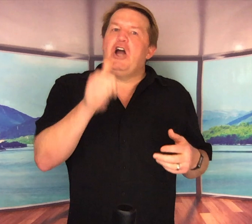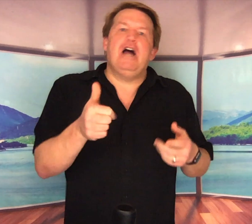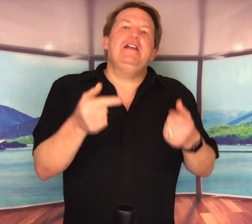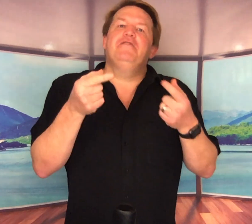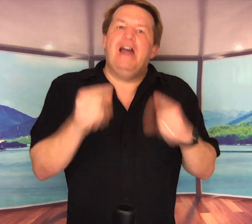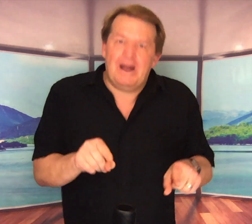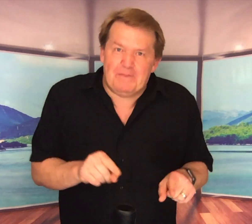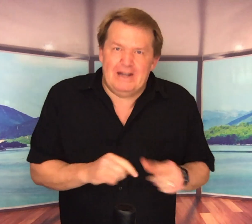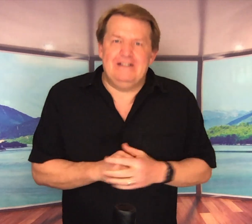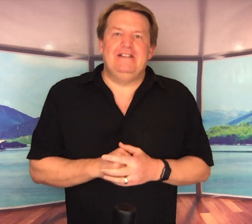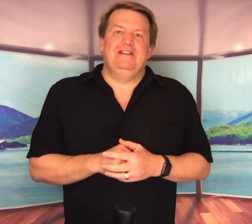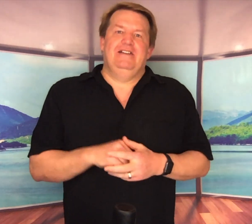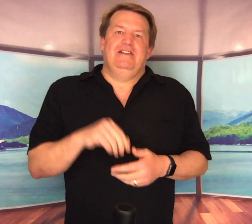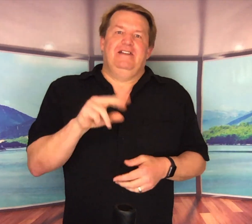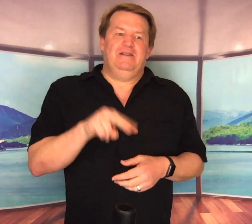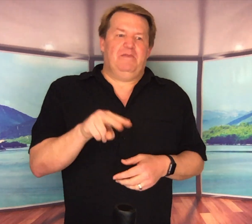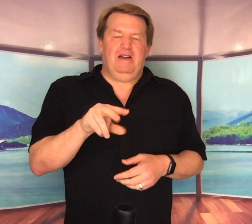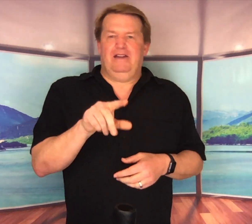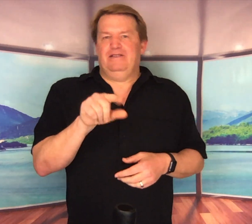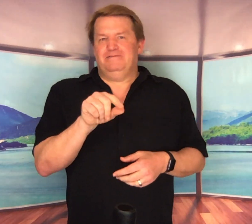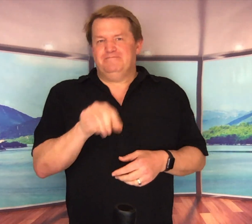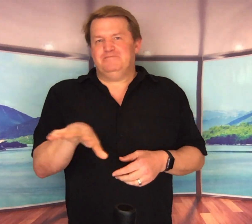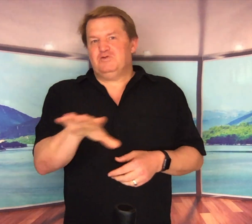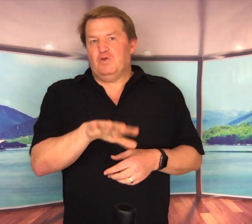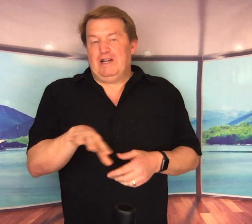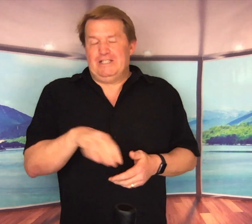have happened in my 20s.